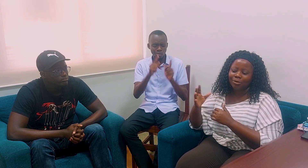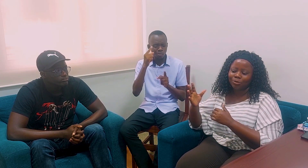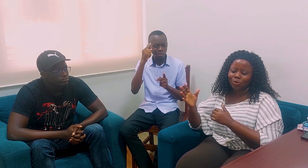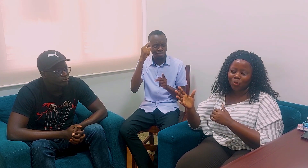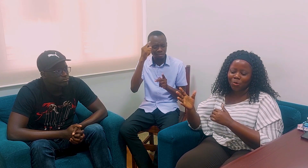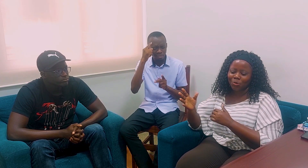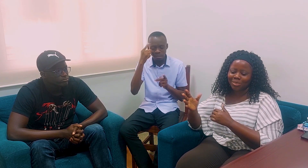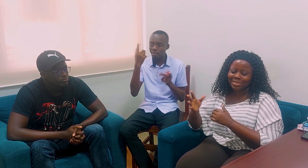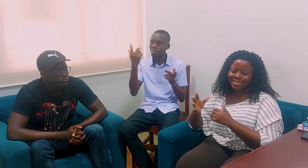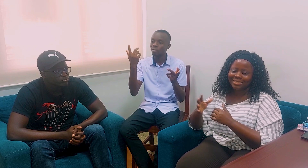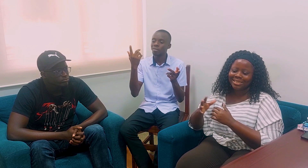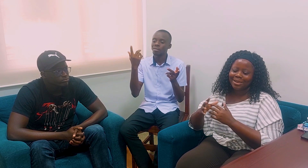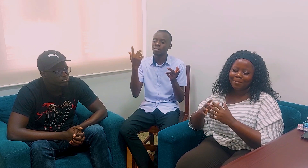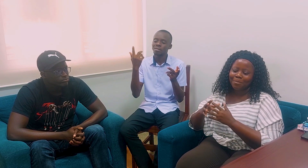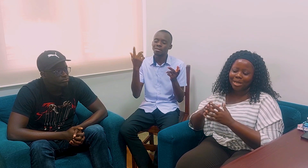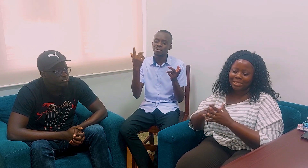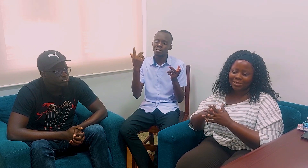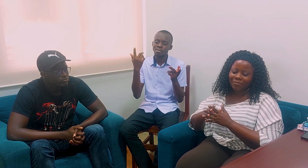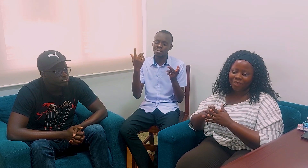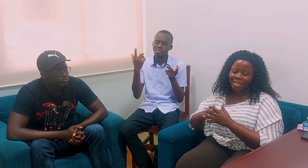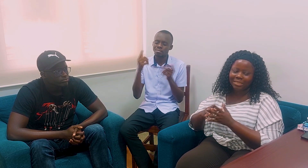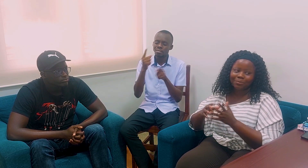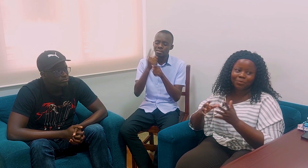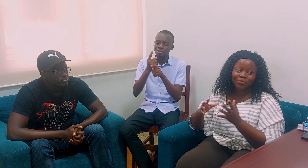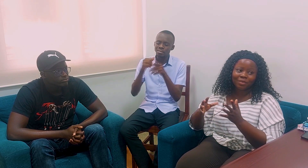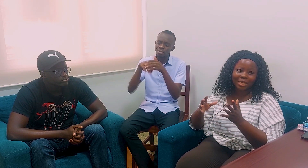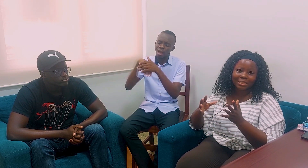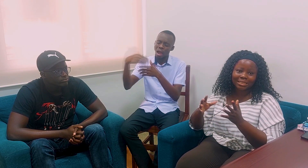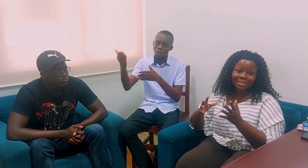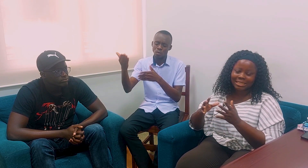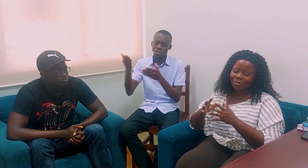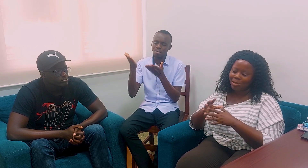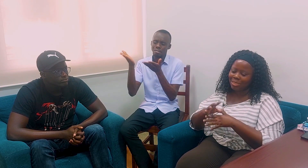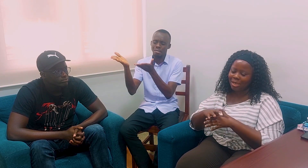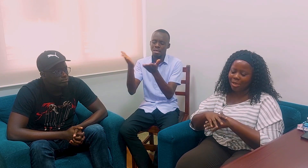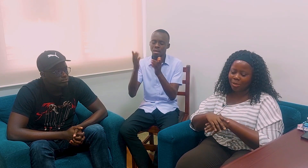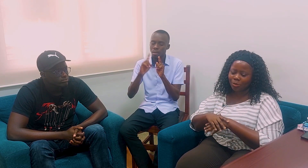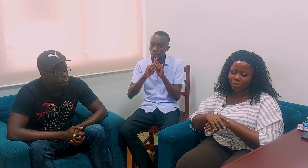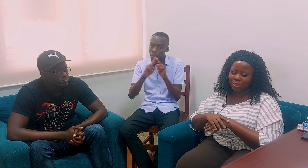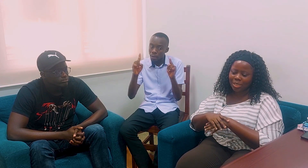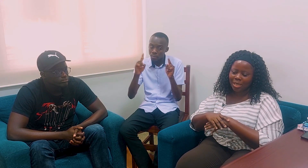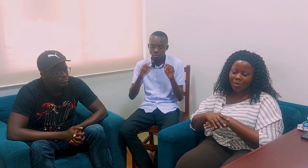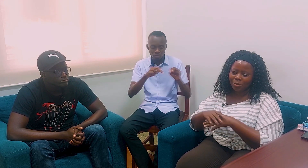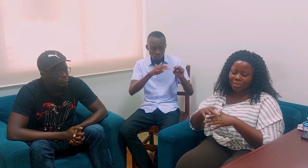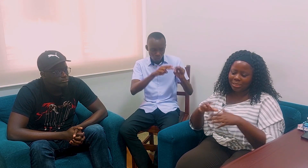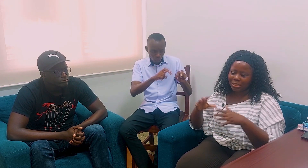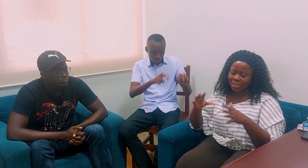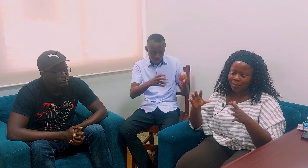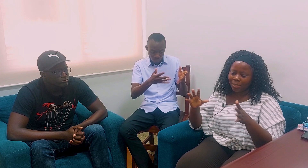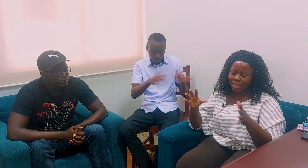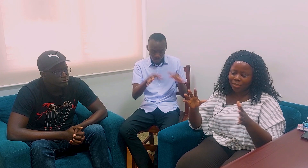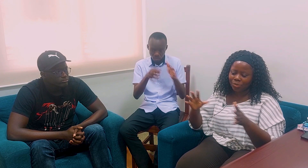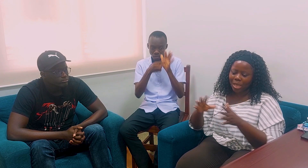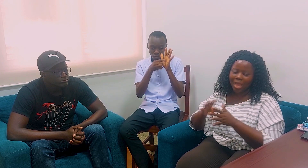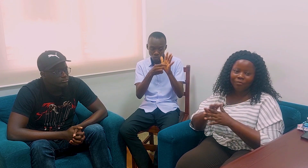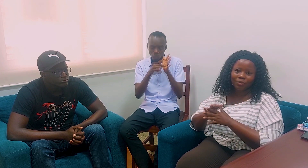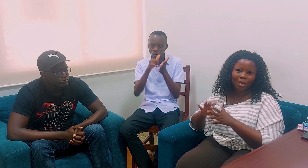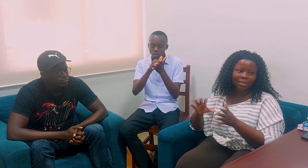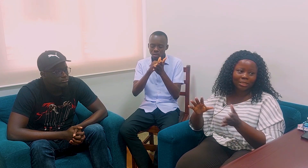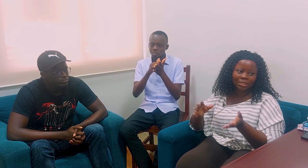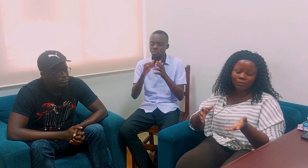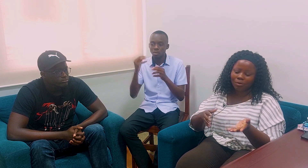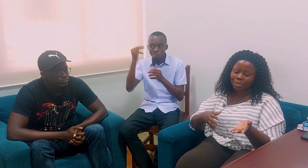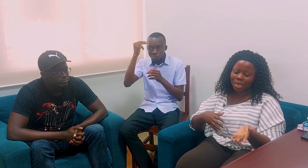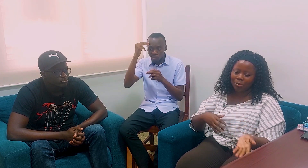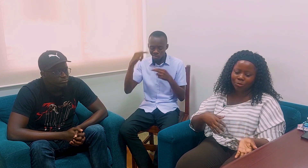only adults, but facts prove that mental health conditions applies to